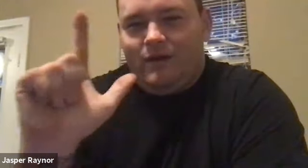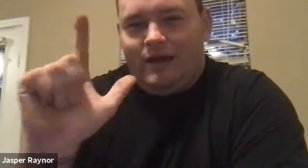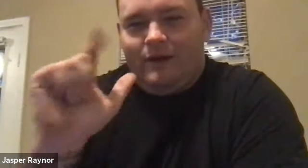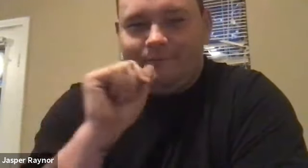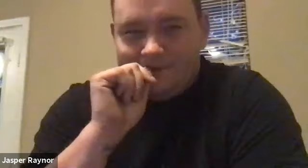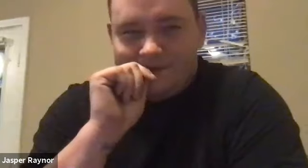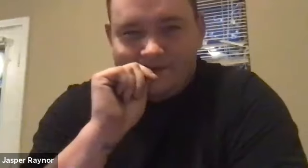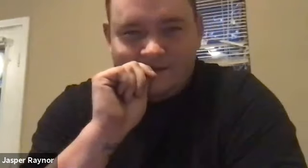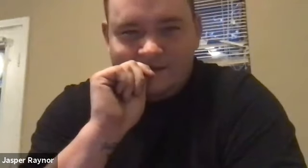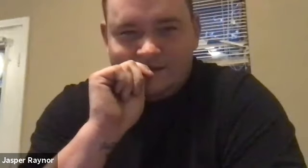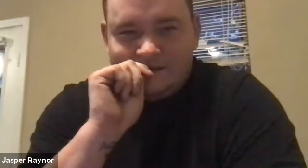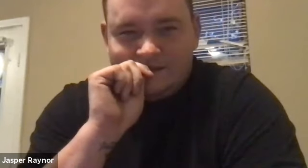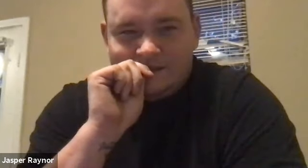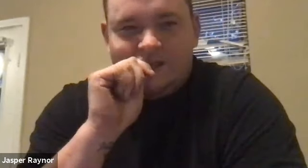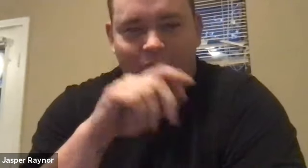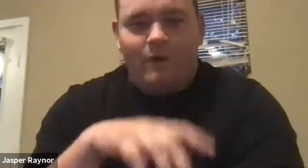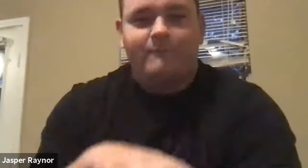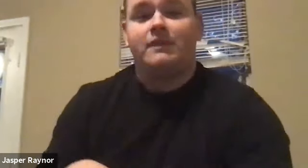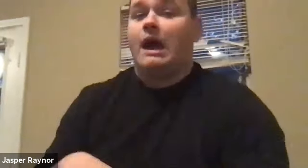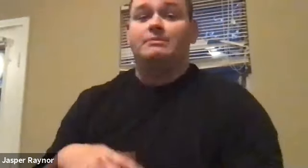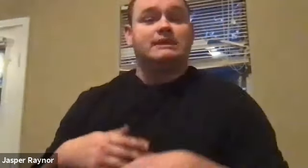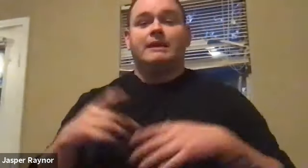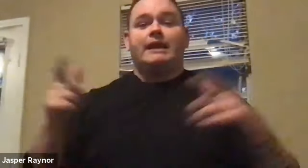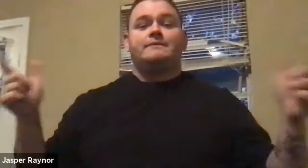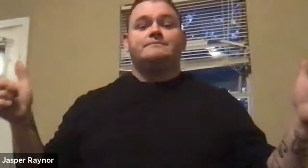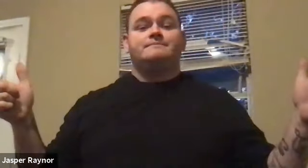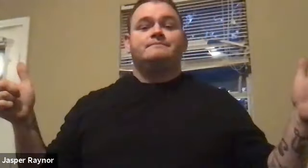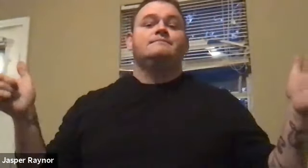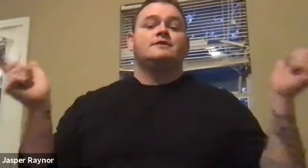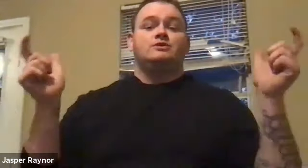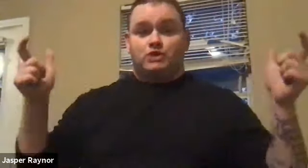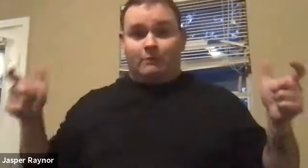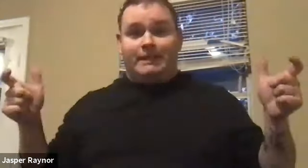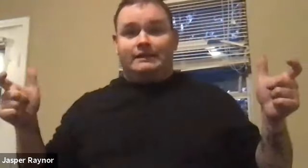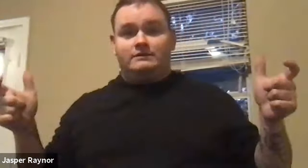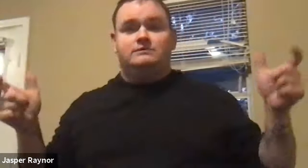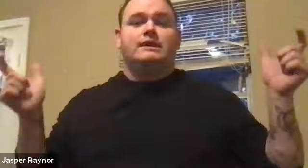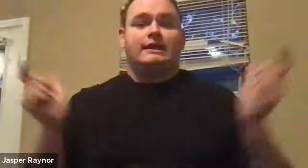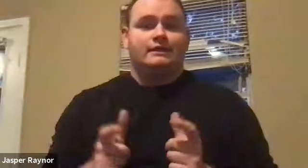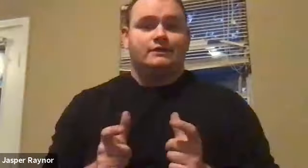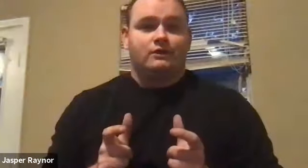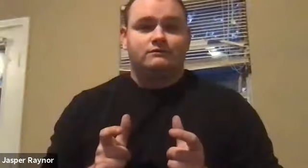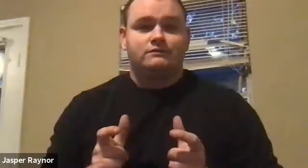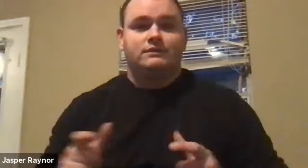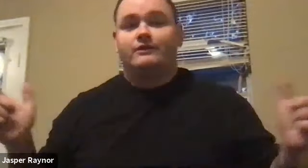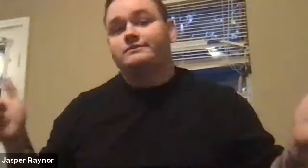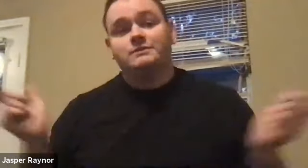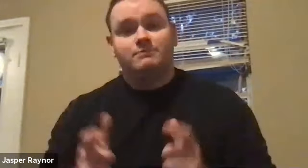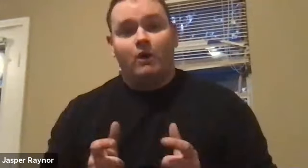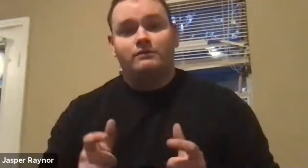S-M-A-L-L. Small. Small. Opposite of big. You start big and then you go to small.